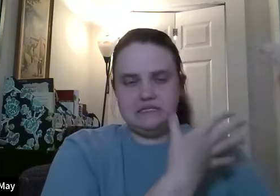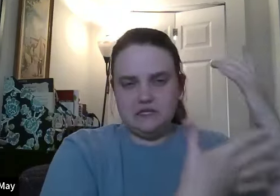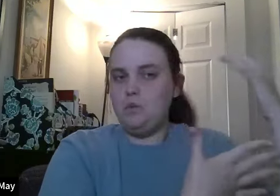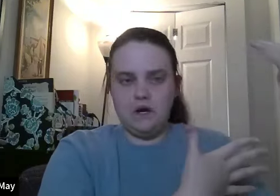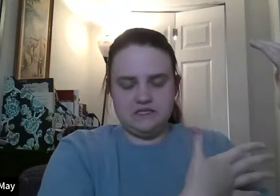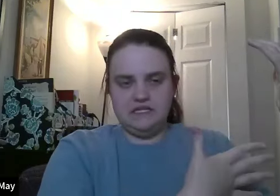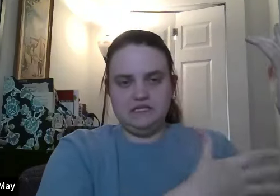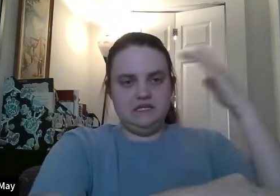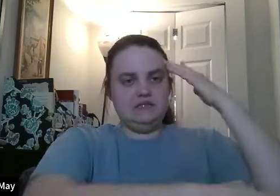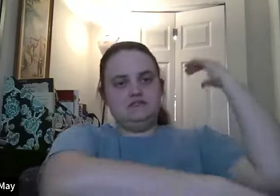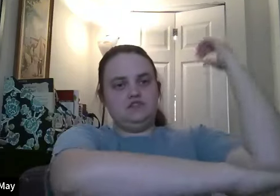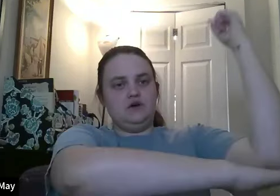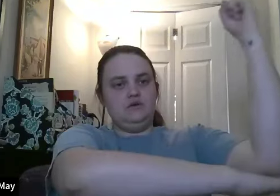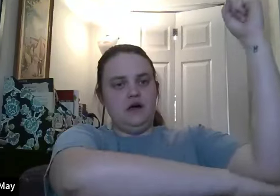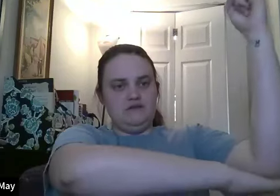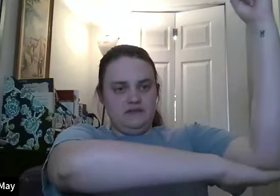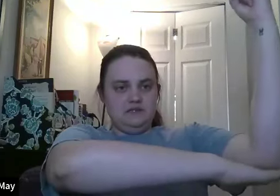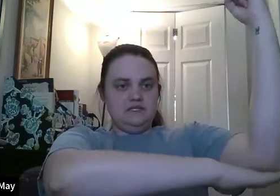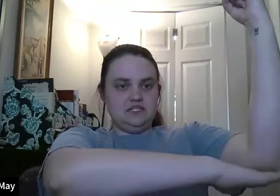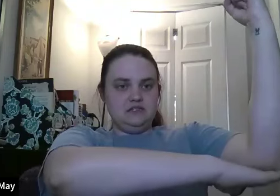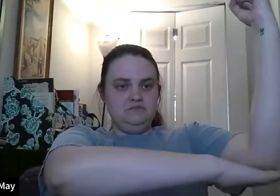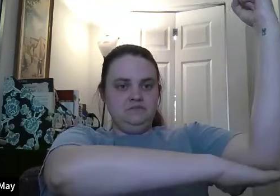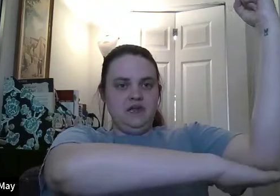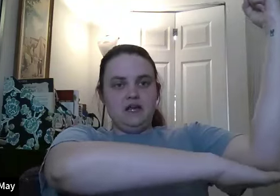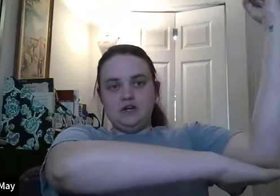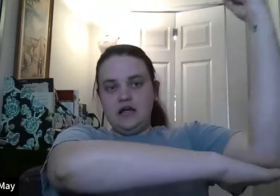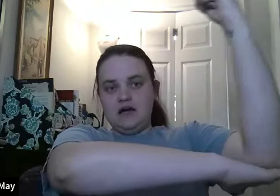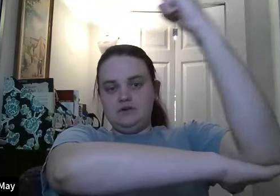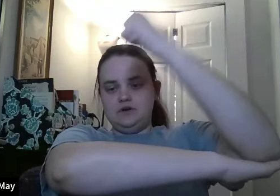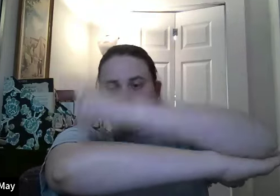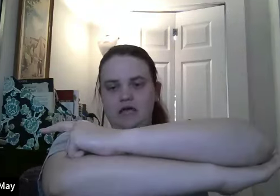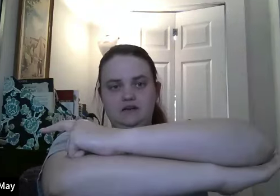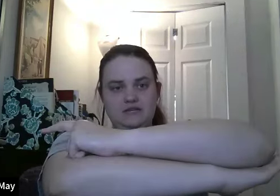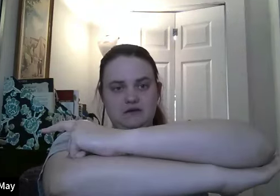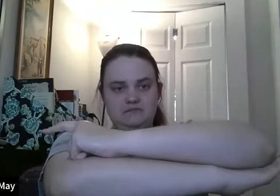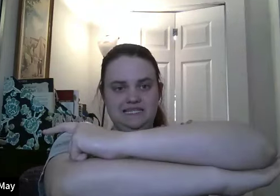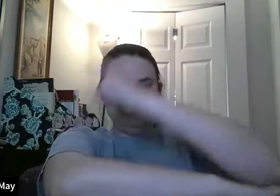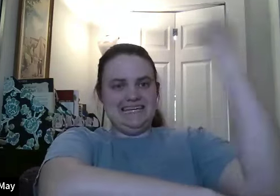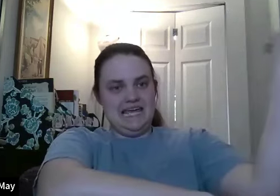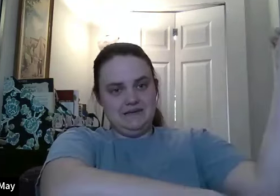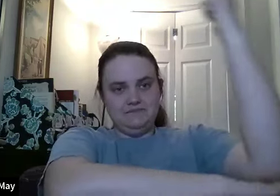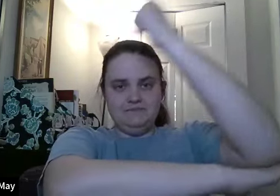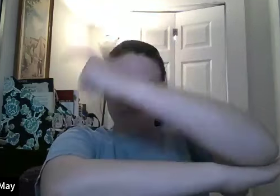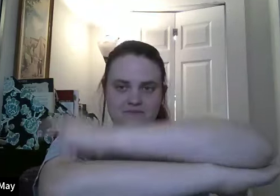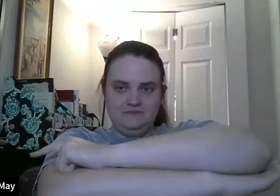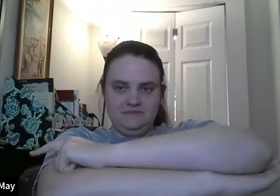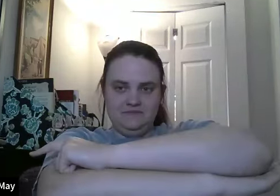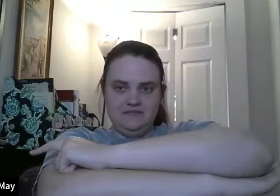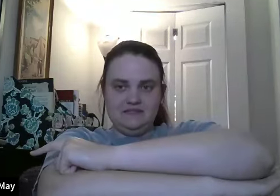still works in its sense. So you'll have it in this position and you're going to have your hand go down. Day.